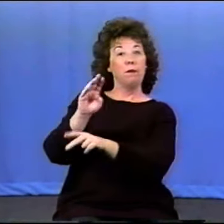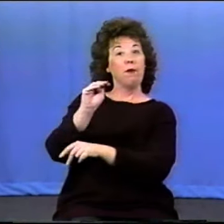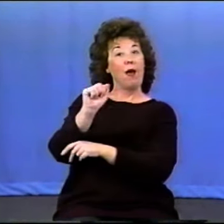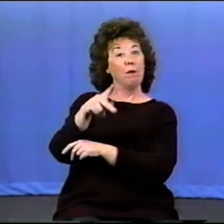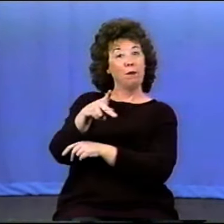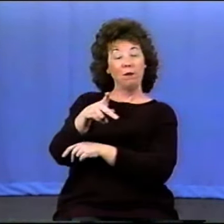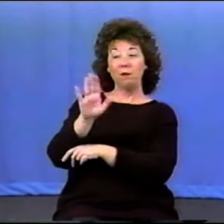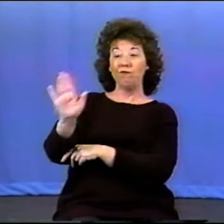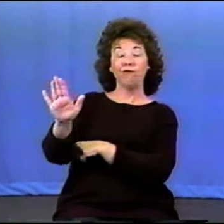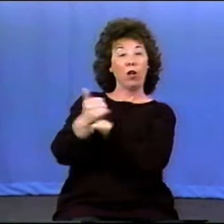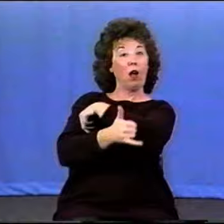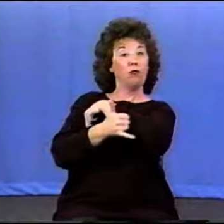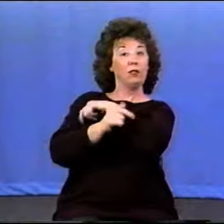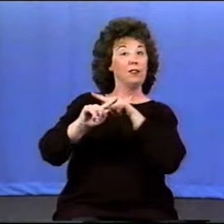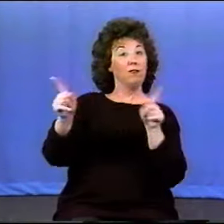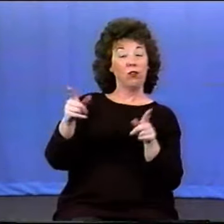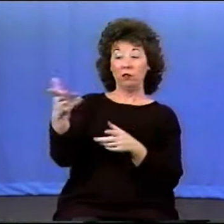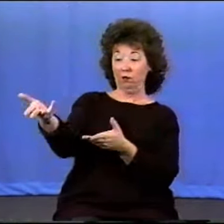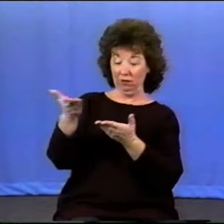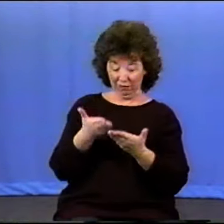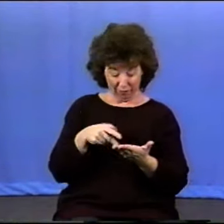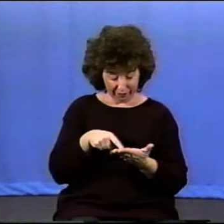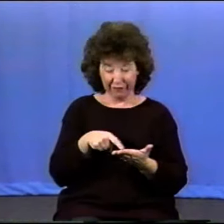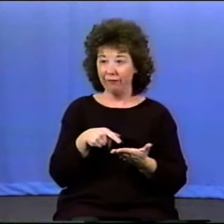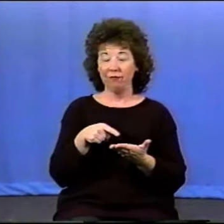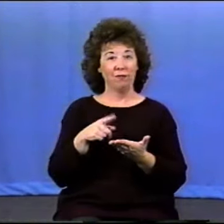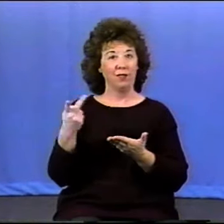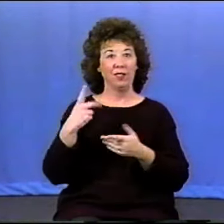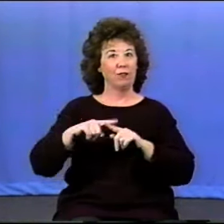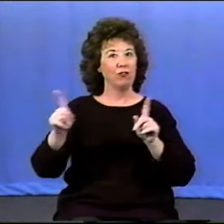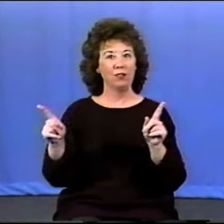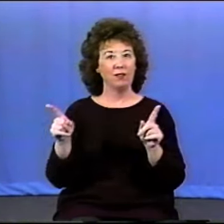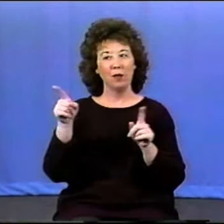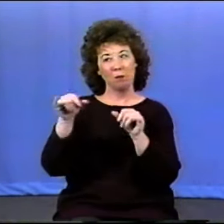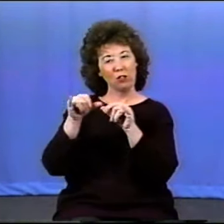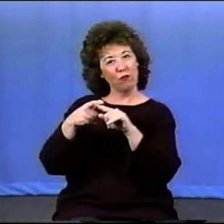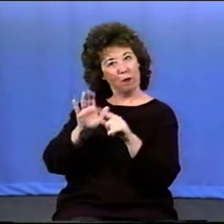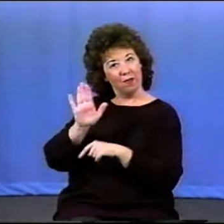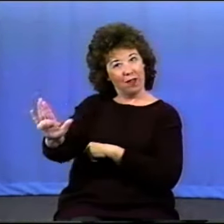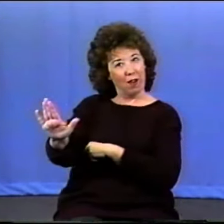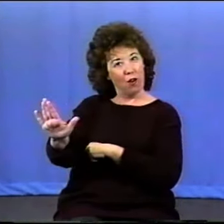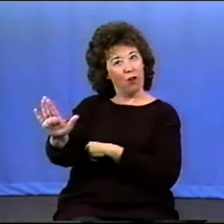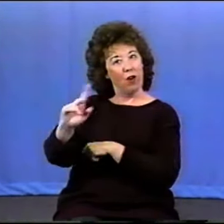you had to make some adjustments because they were measuring from a different location. Now,